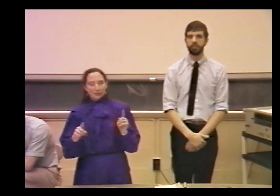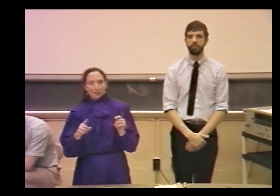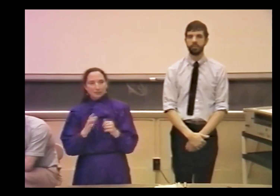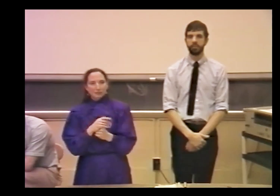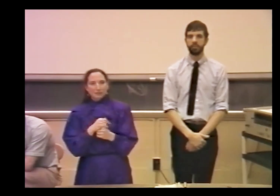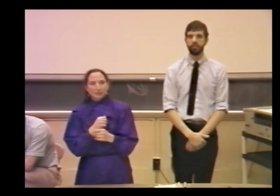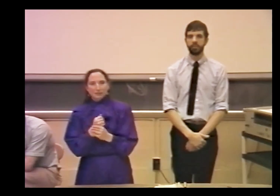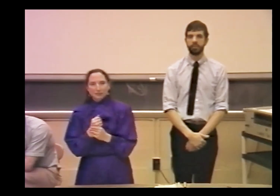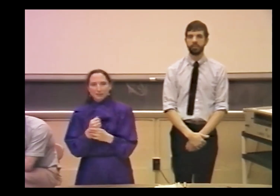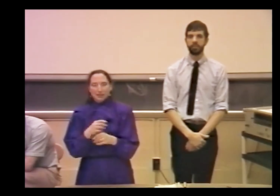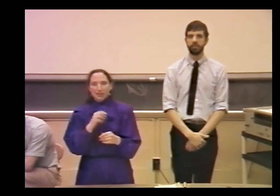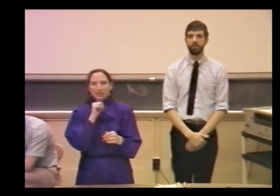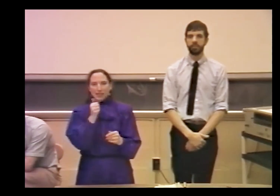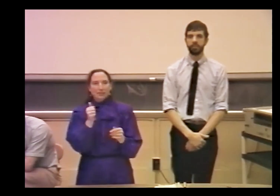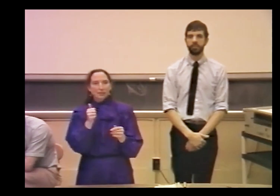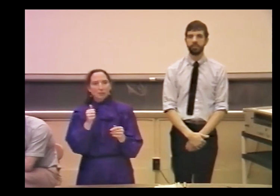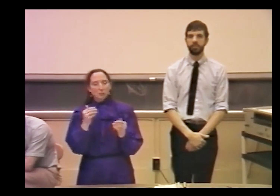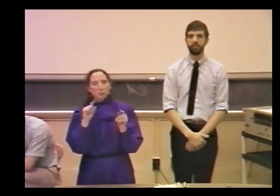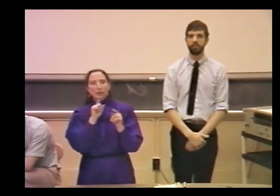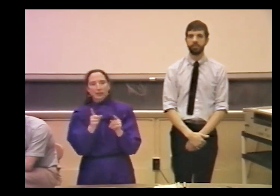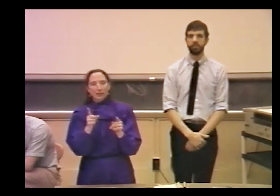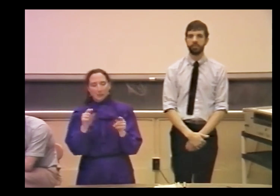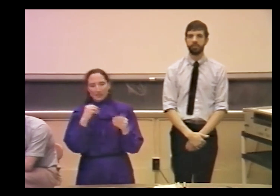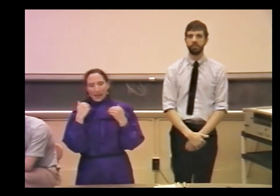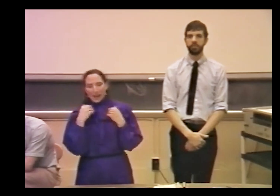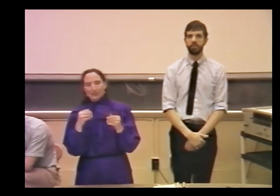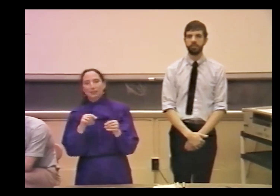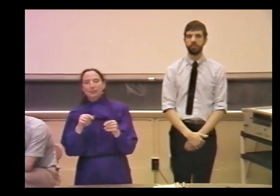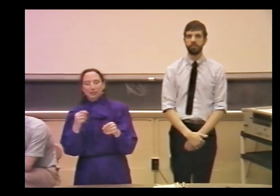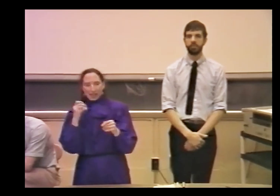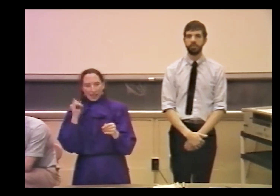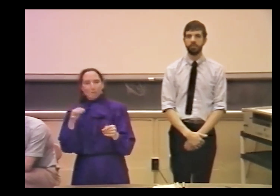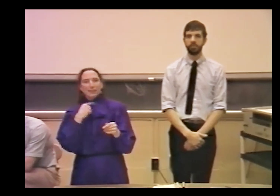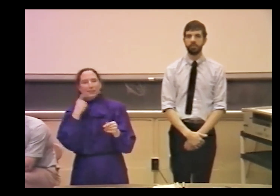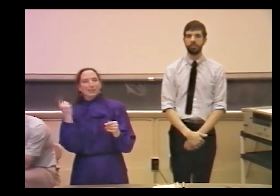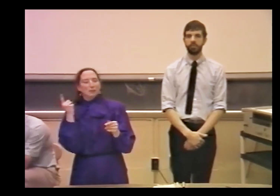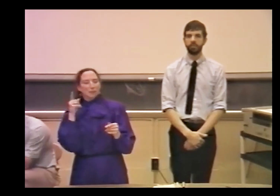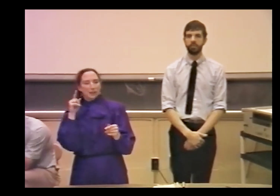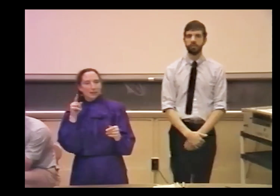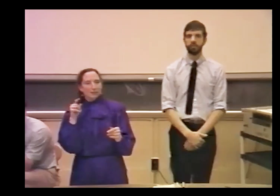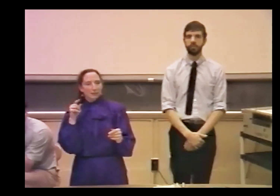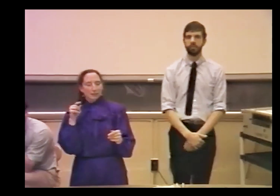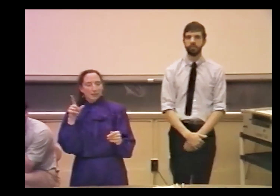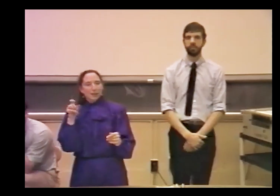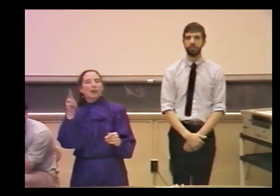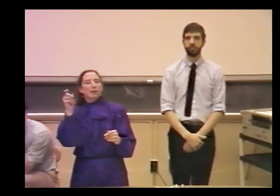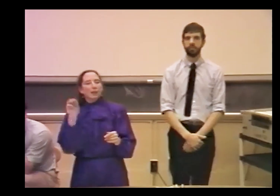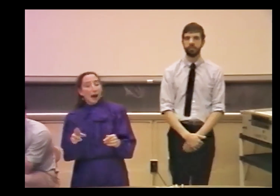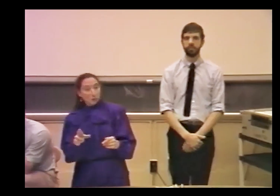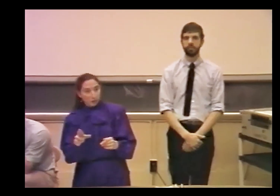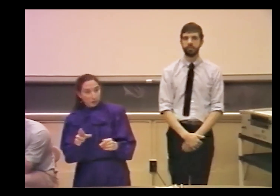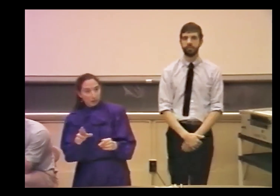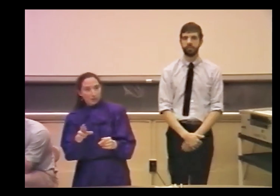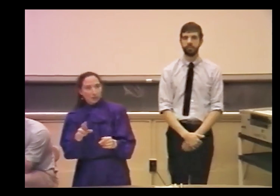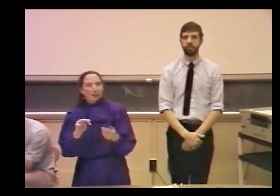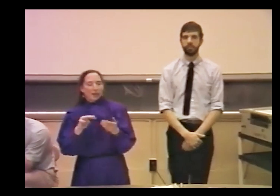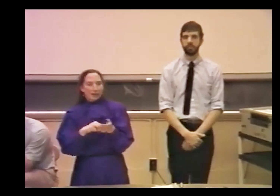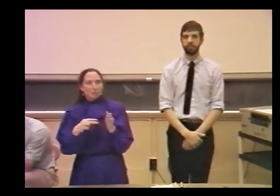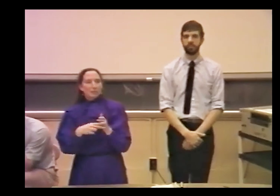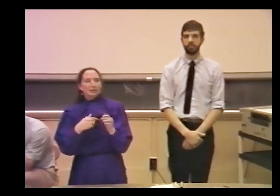but it doesn't really, I mean, it has, if I say something louder, it means